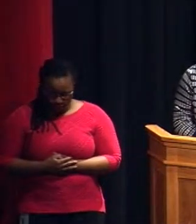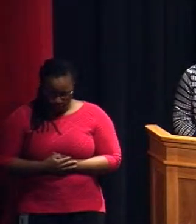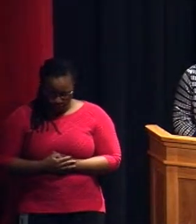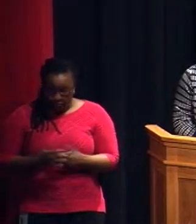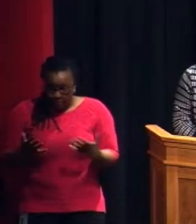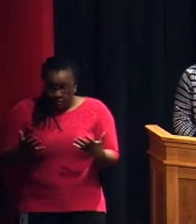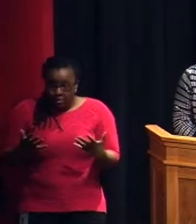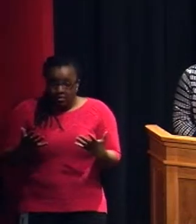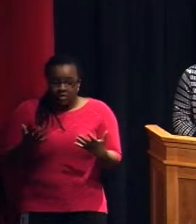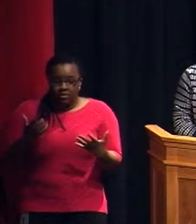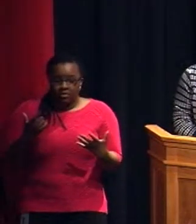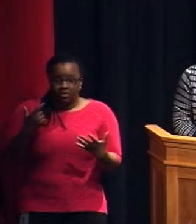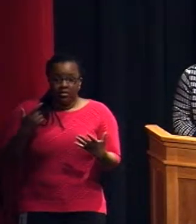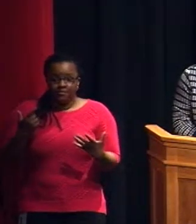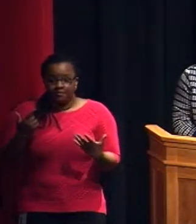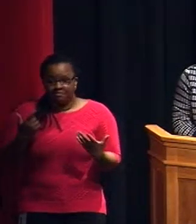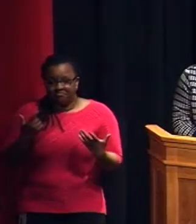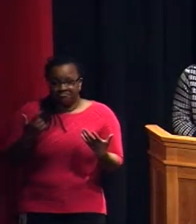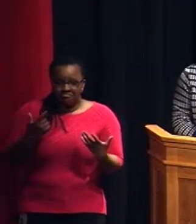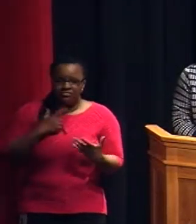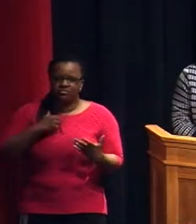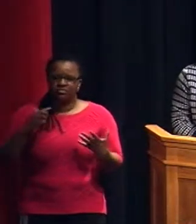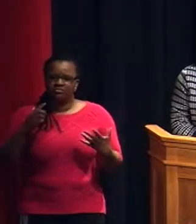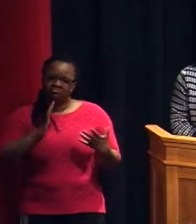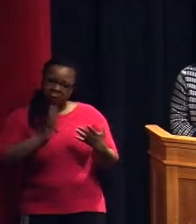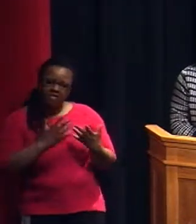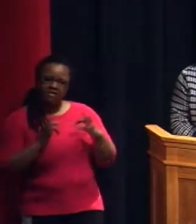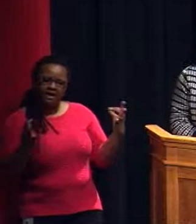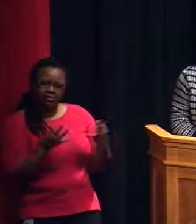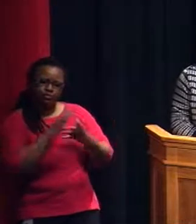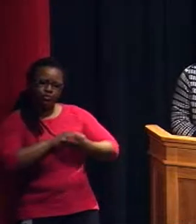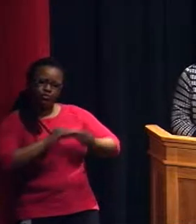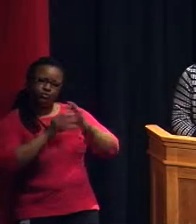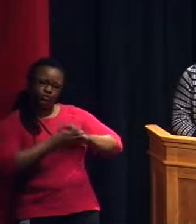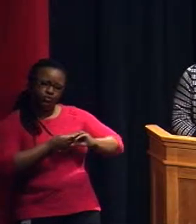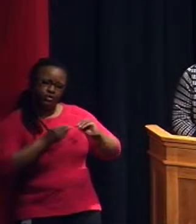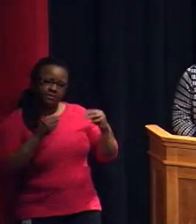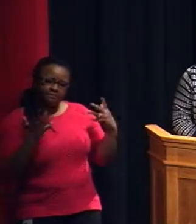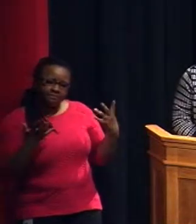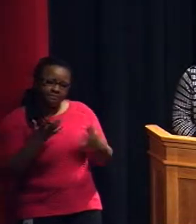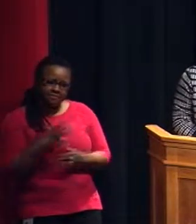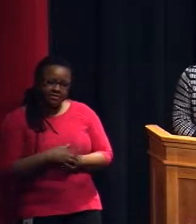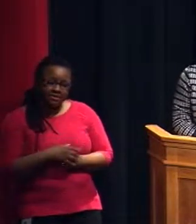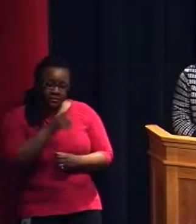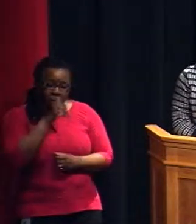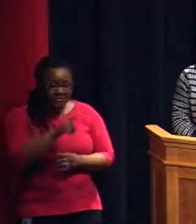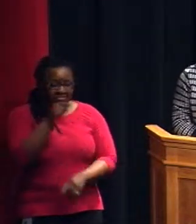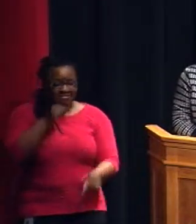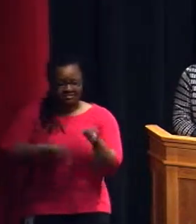for our family, and our story is a little different, it does relate back to our parents.